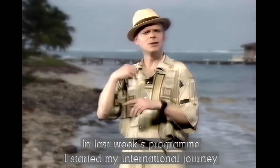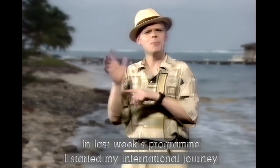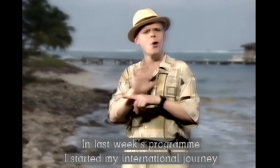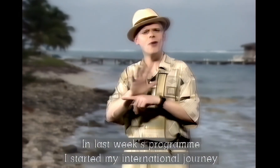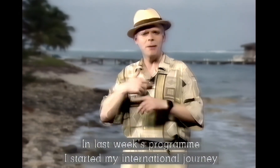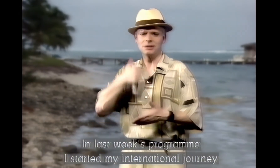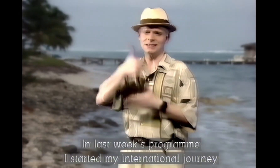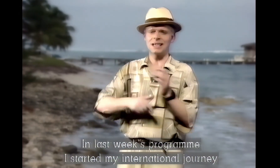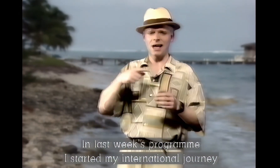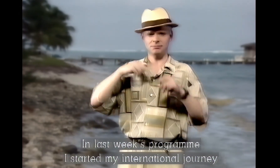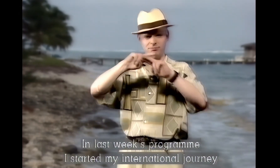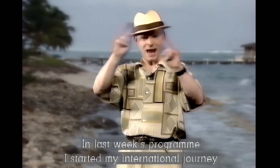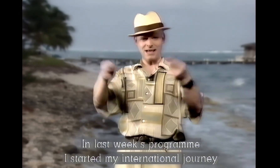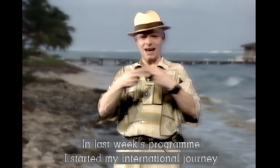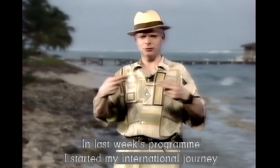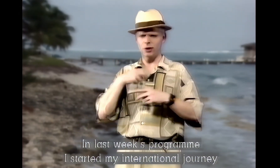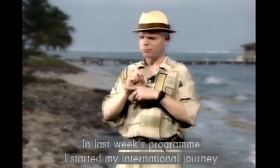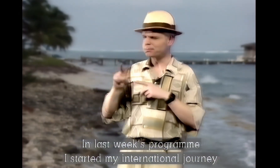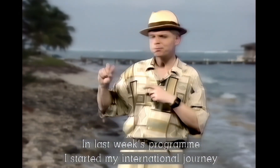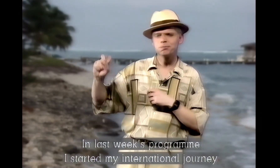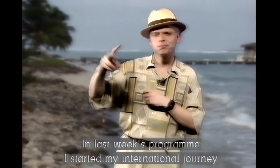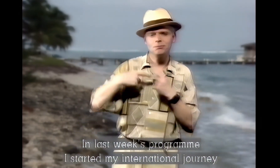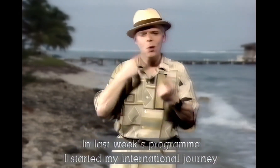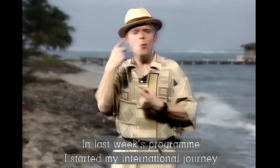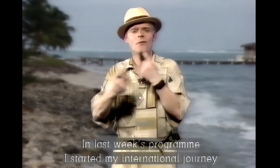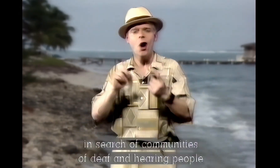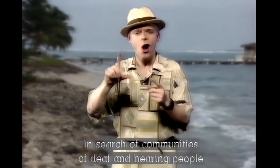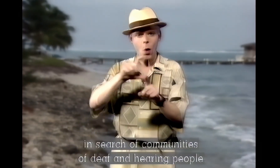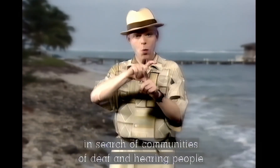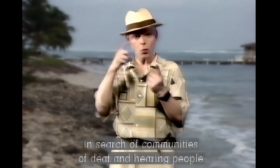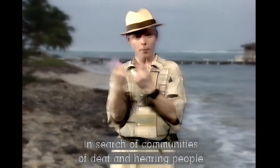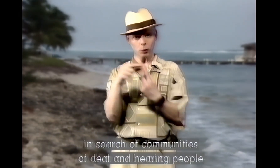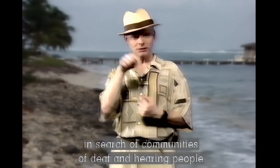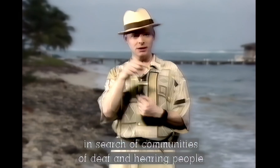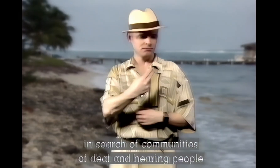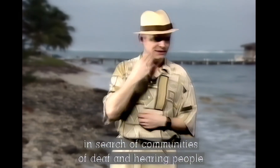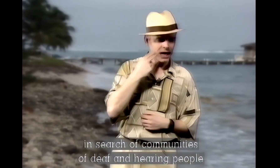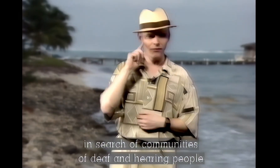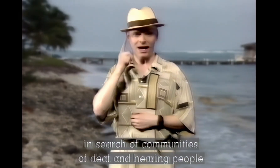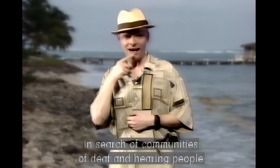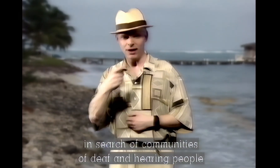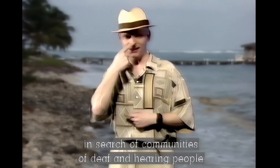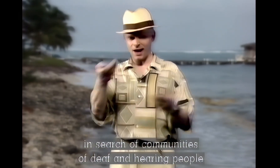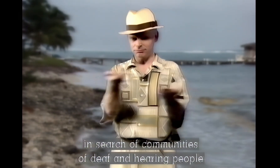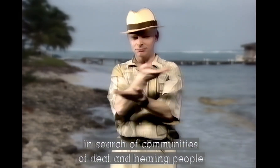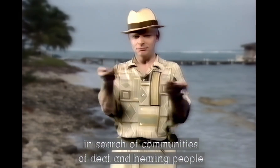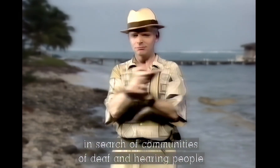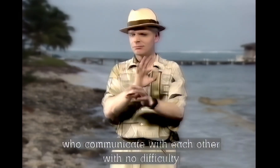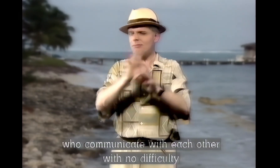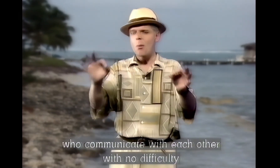In last week's programme, I started my international journey in search of communities of deaf and hearing people who communicate with each